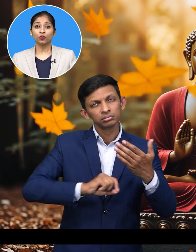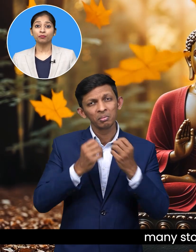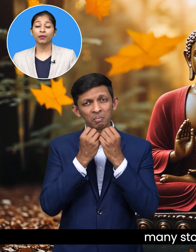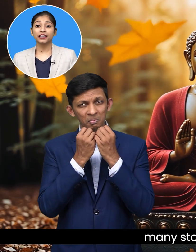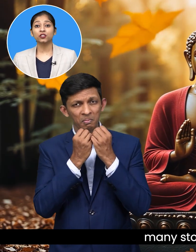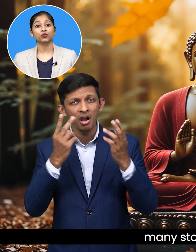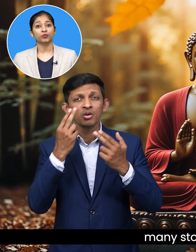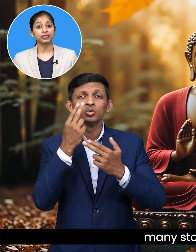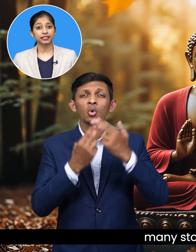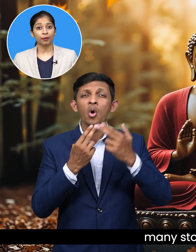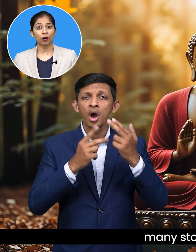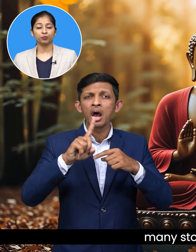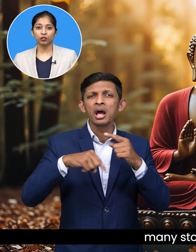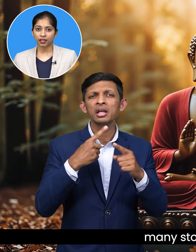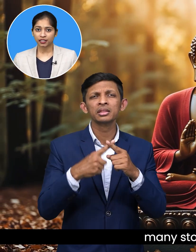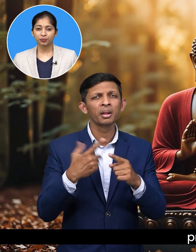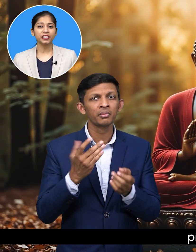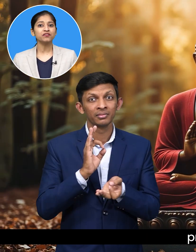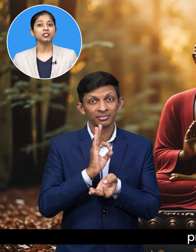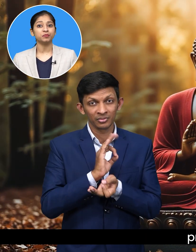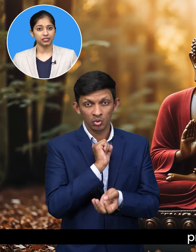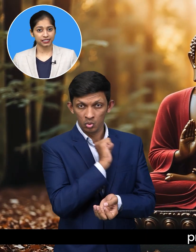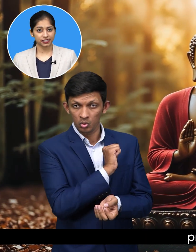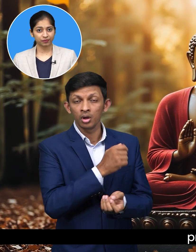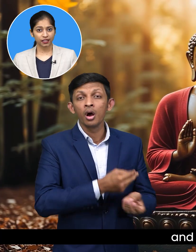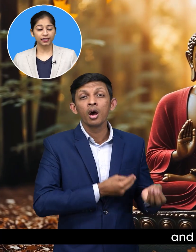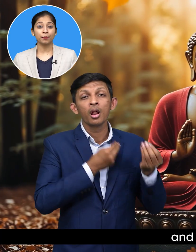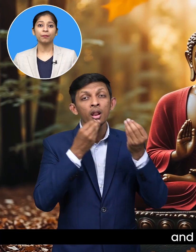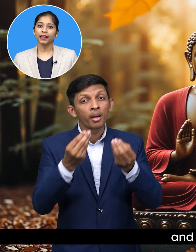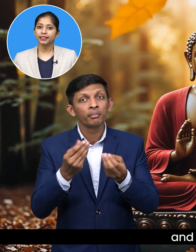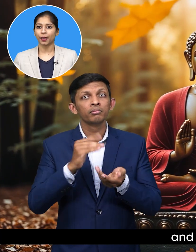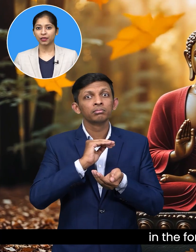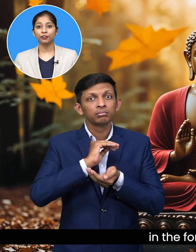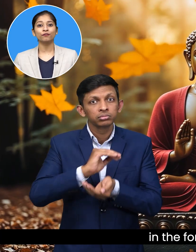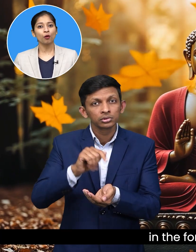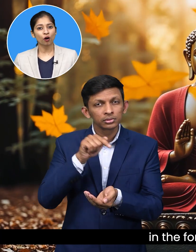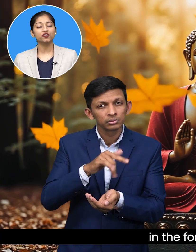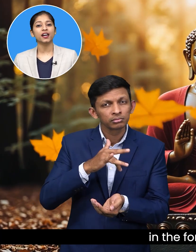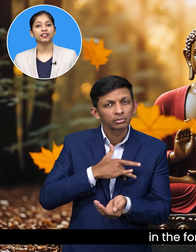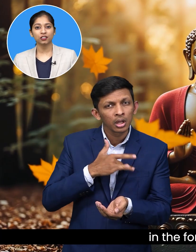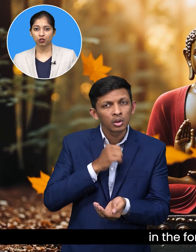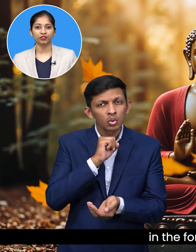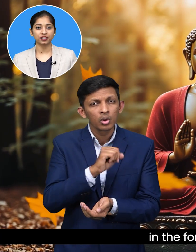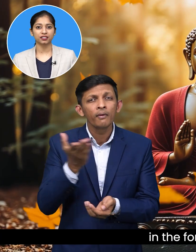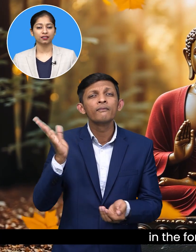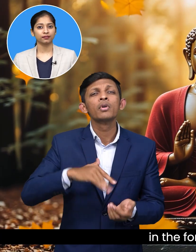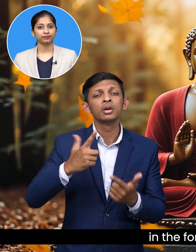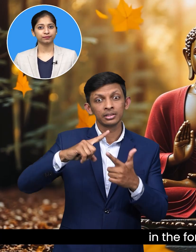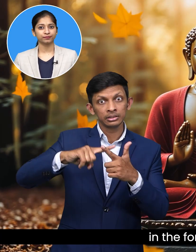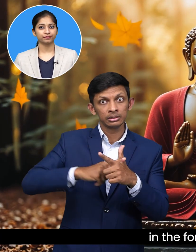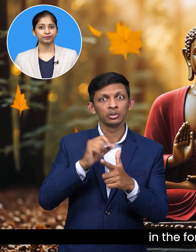They wrote many stories about Buddha's previous births and compiled them in the form of Jataka